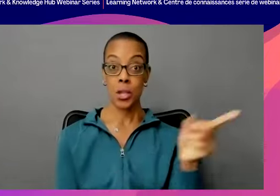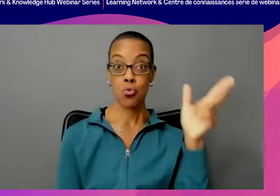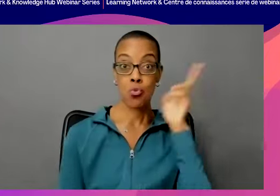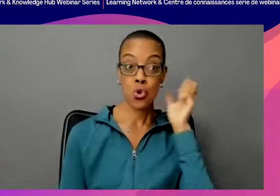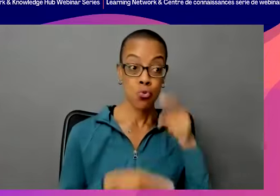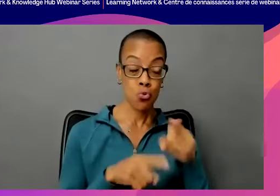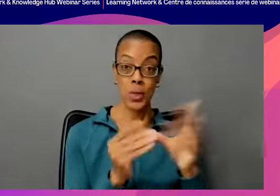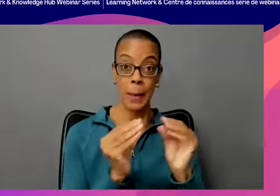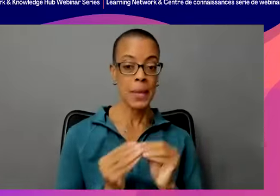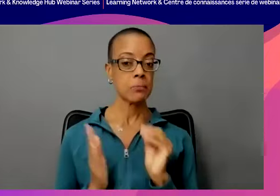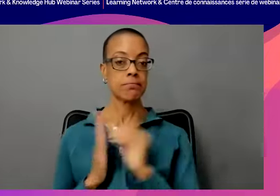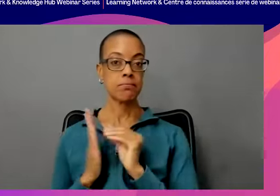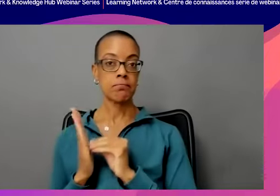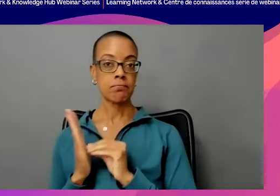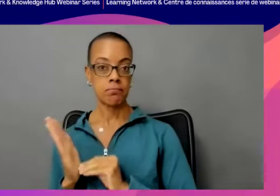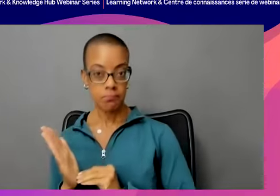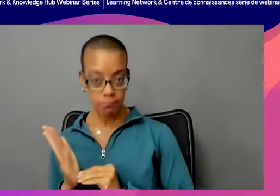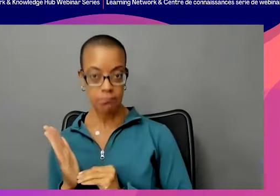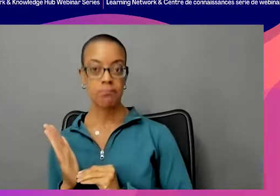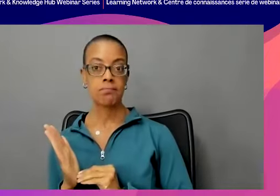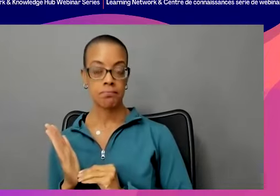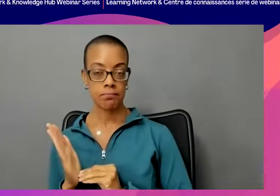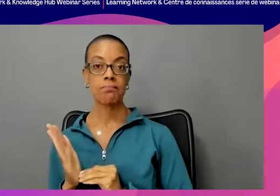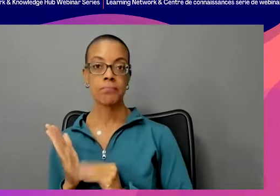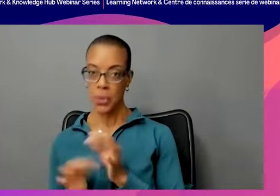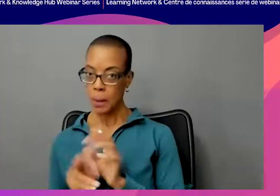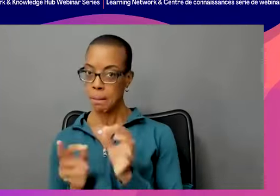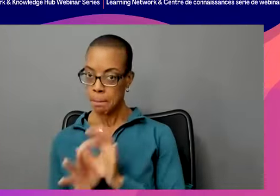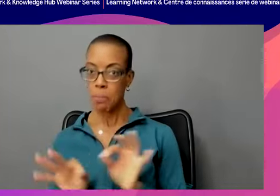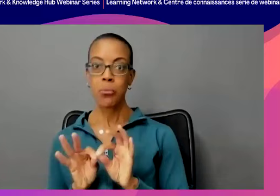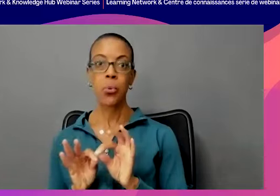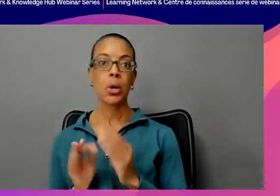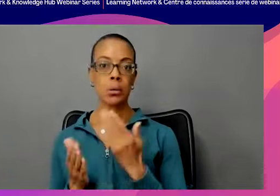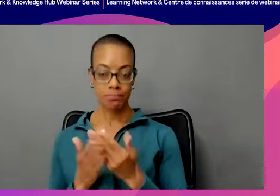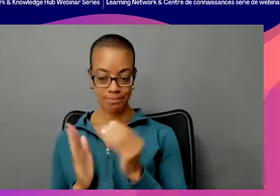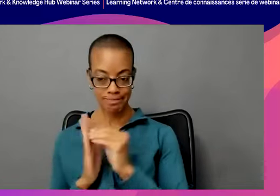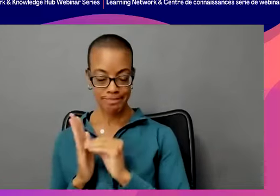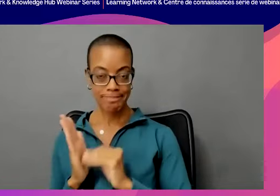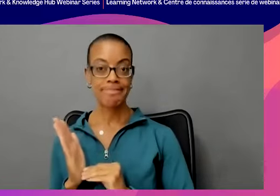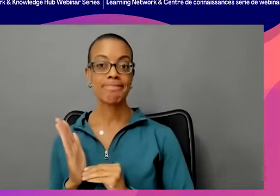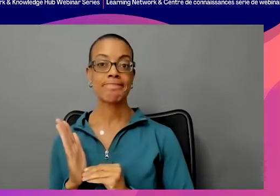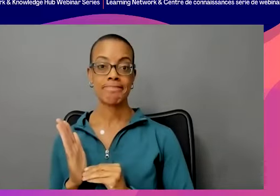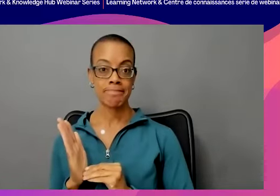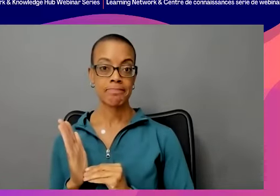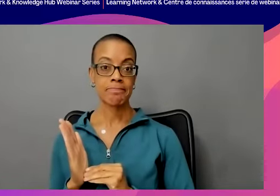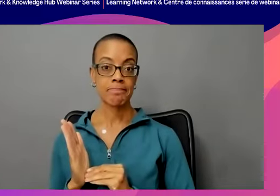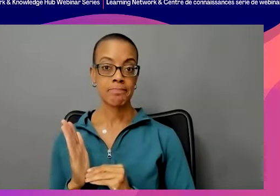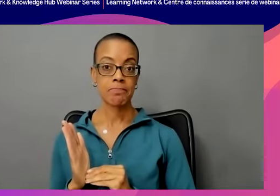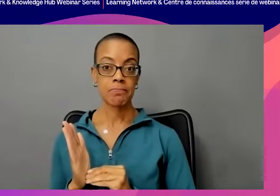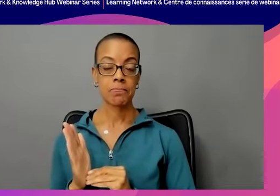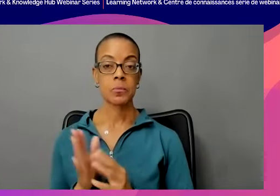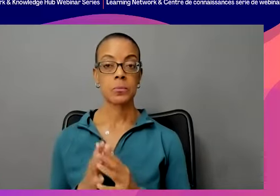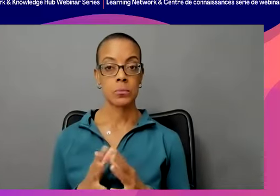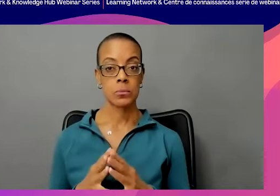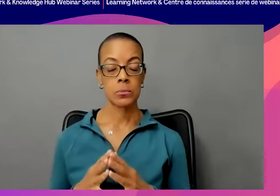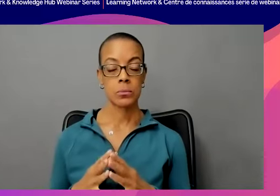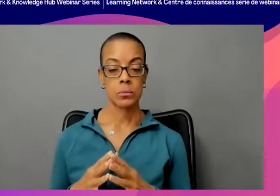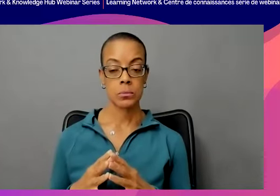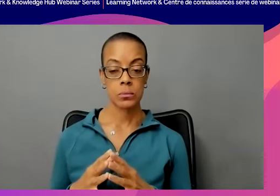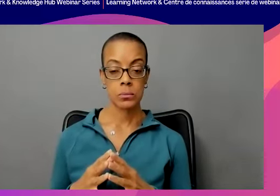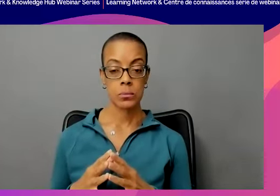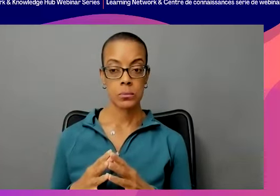meetings in VACFAS or MCFD, because there is a truth known that